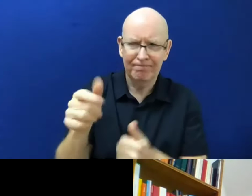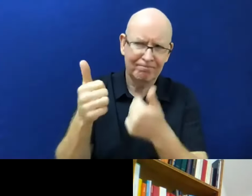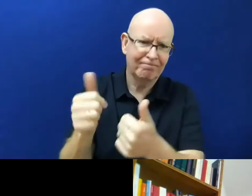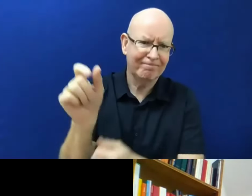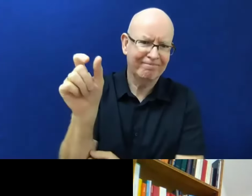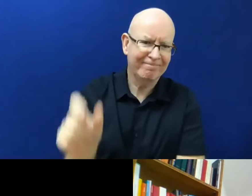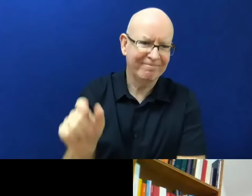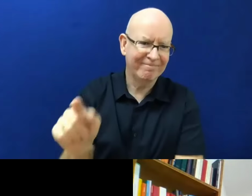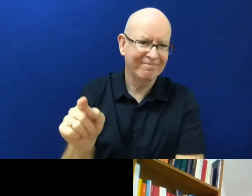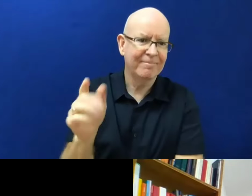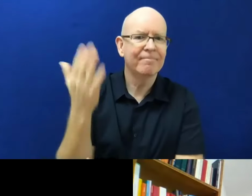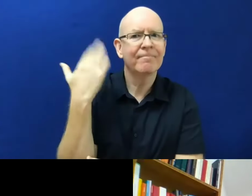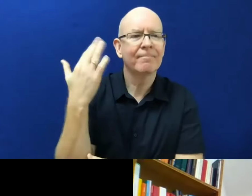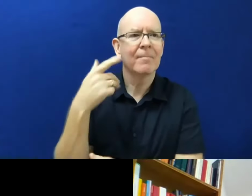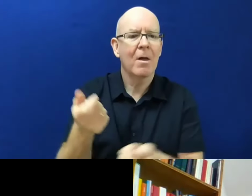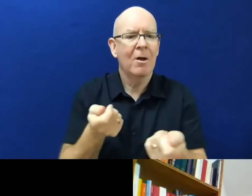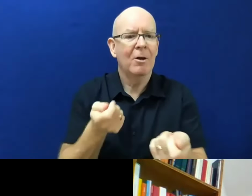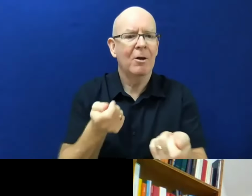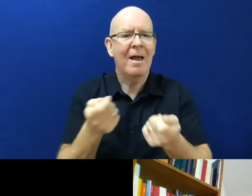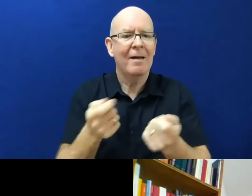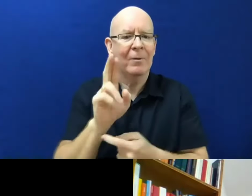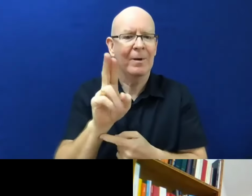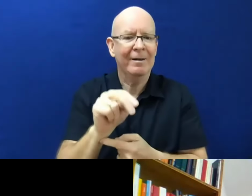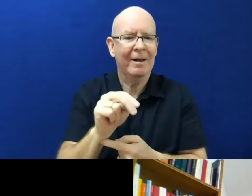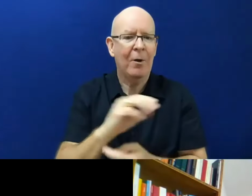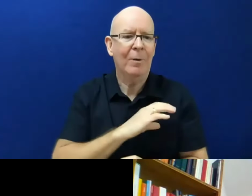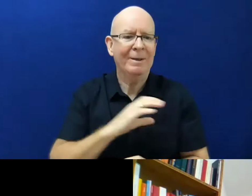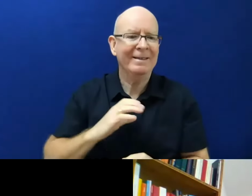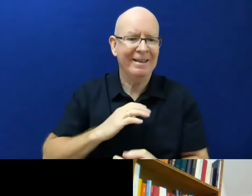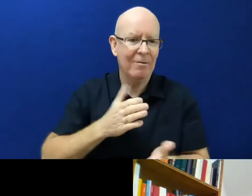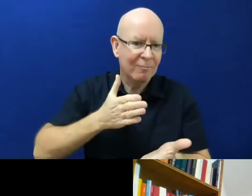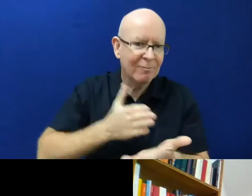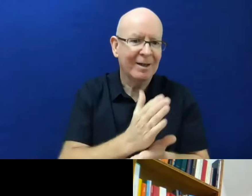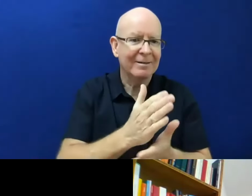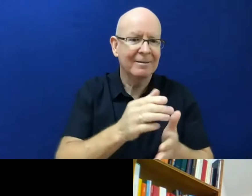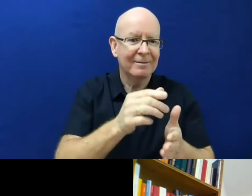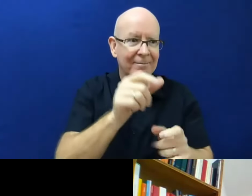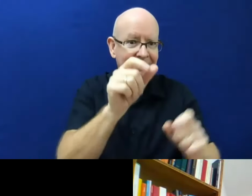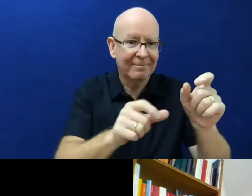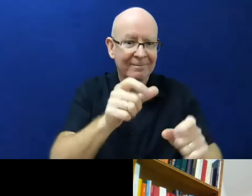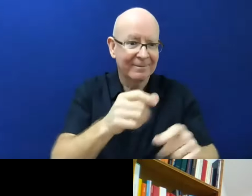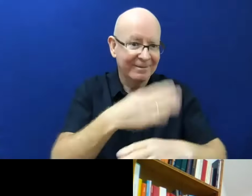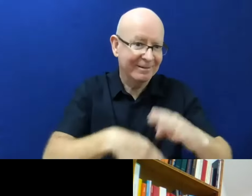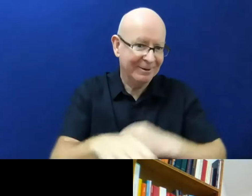of Persons with Disabilities. And again, that committee was involved in